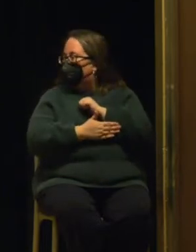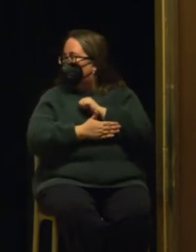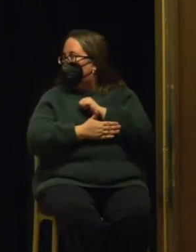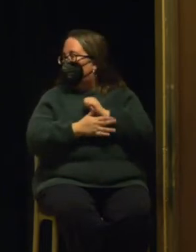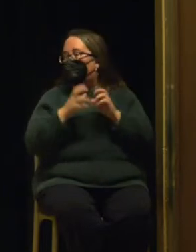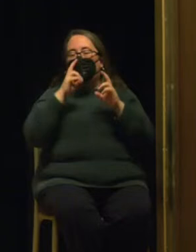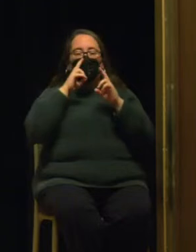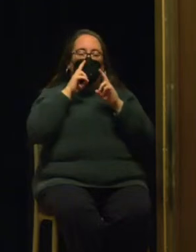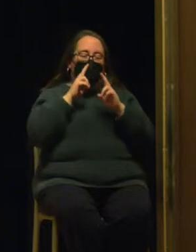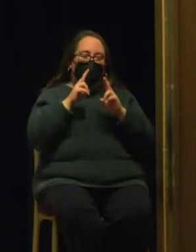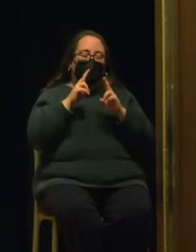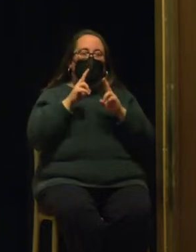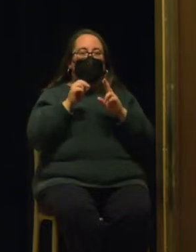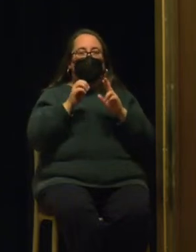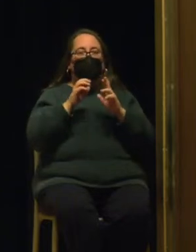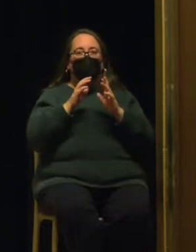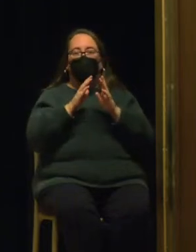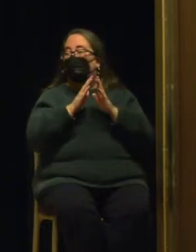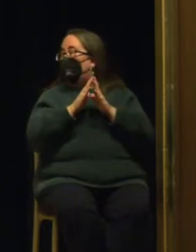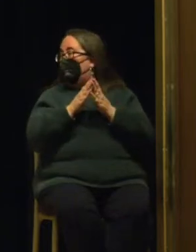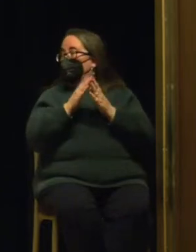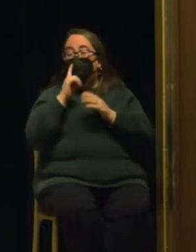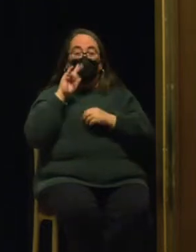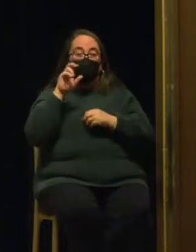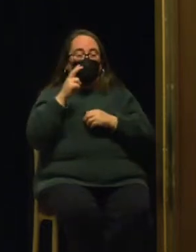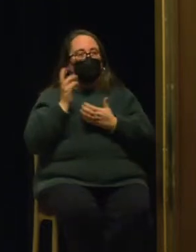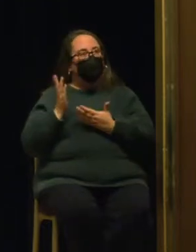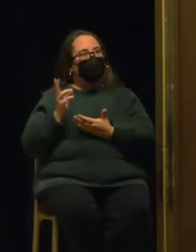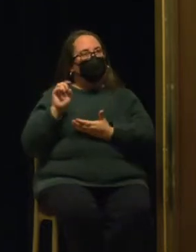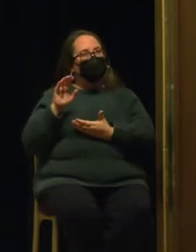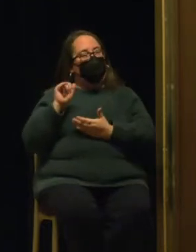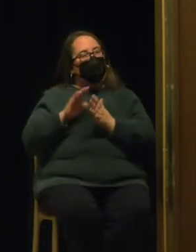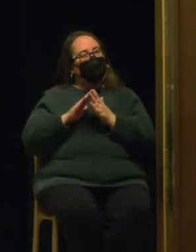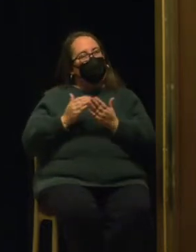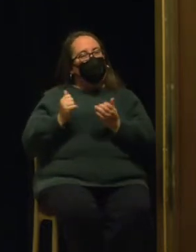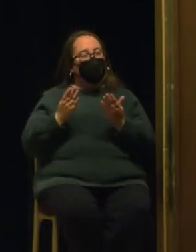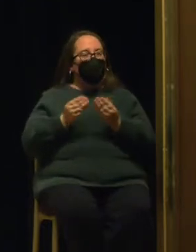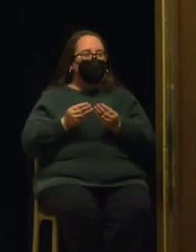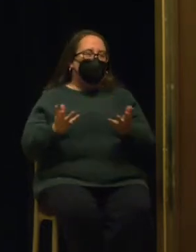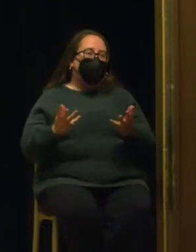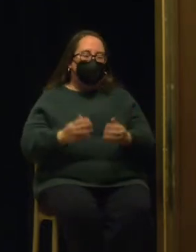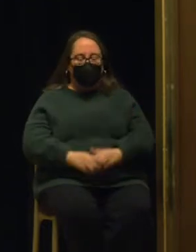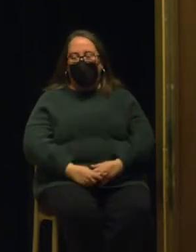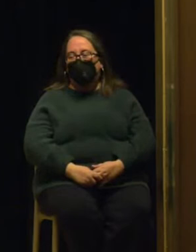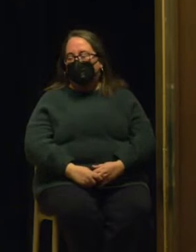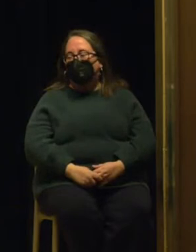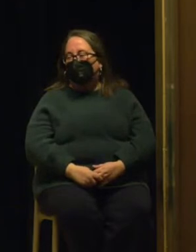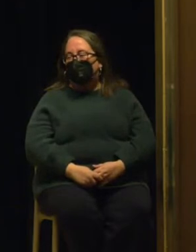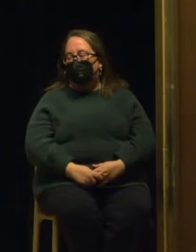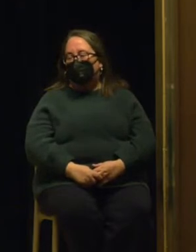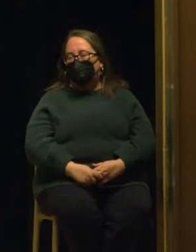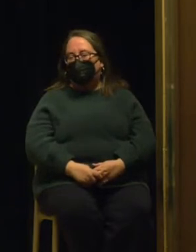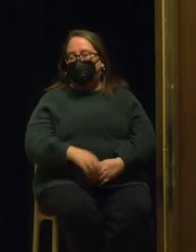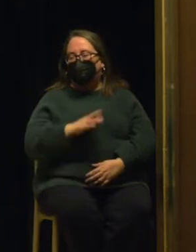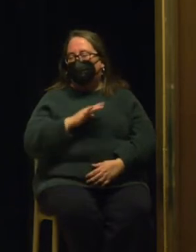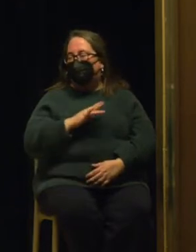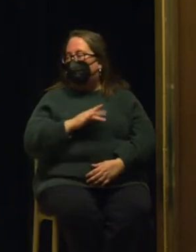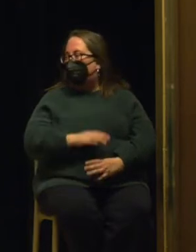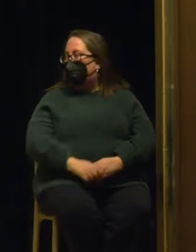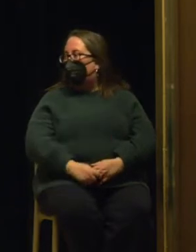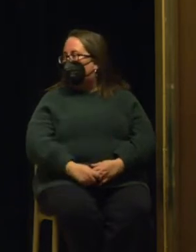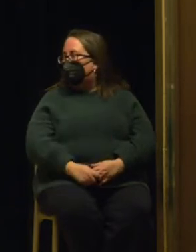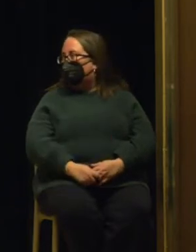honored to support your work. Yeah, and our book for March is Debra's book. So we're going to be reading it together virtually. So, yes,